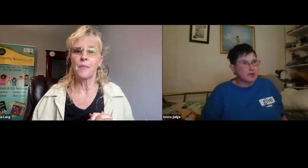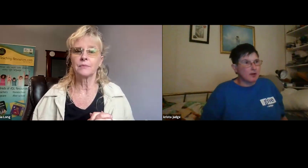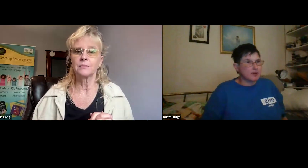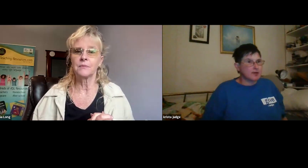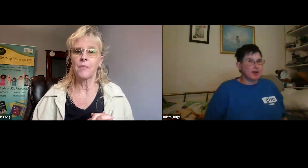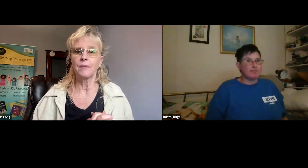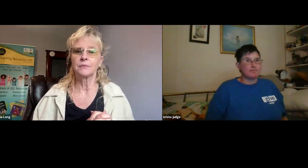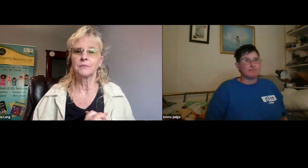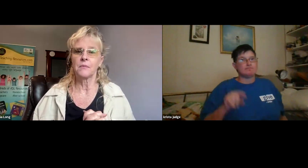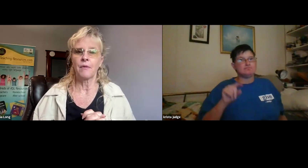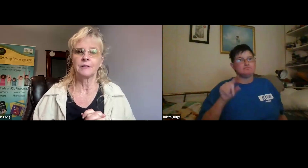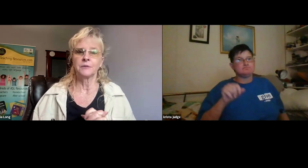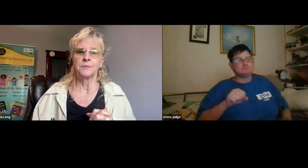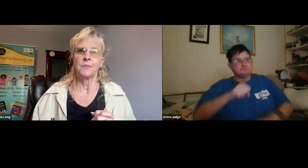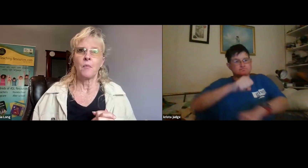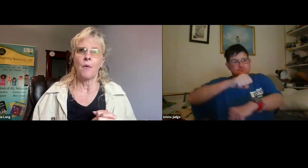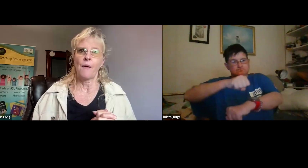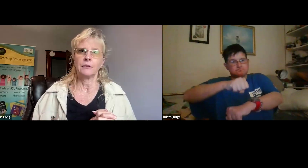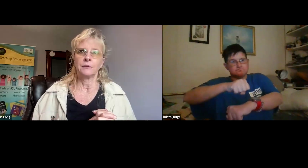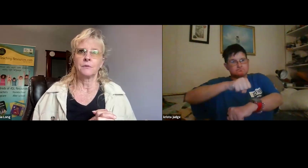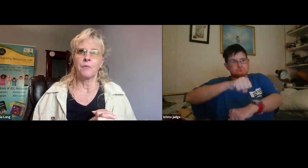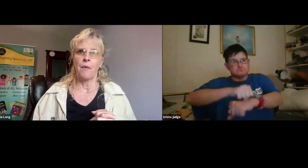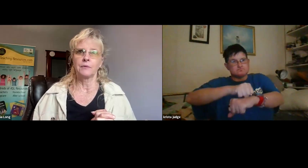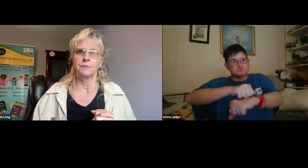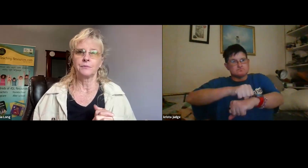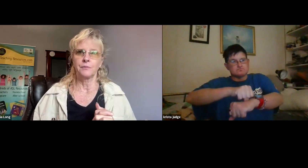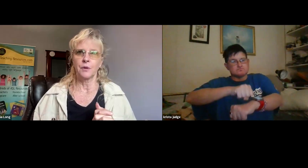ask her and I'll say,